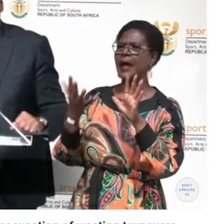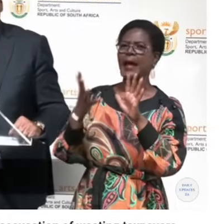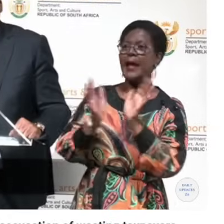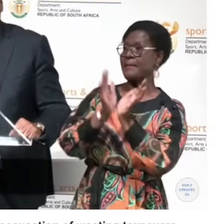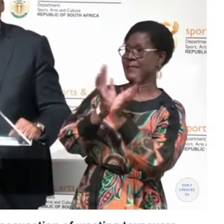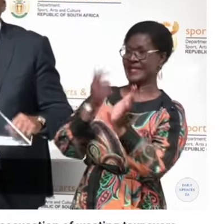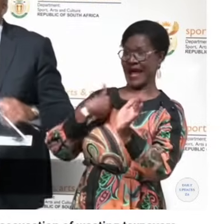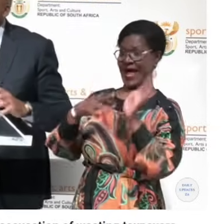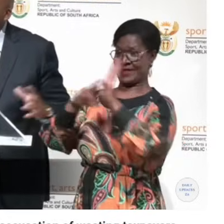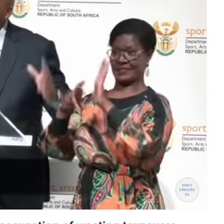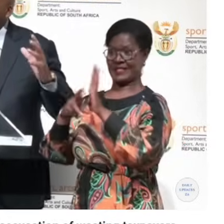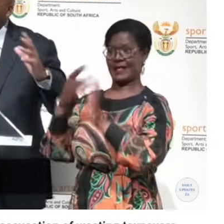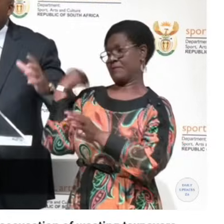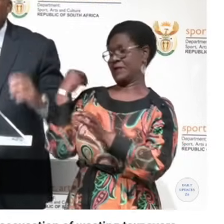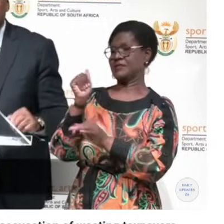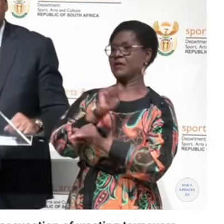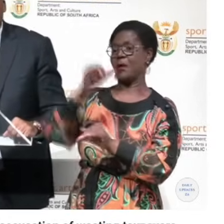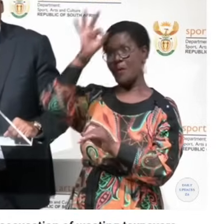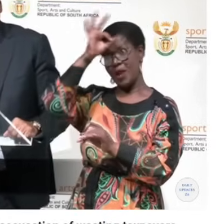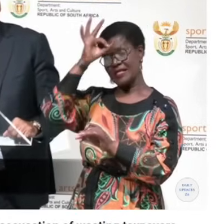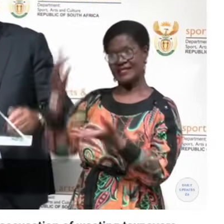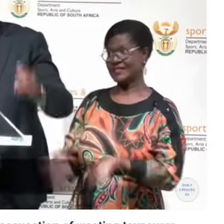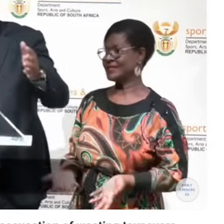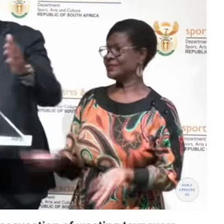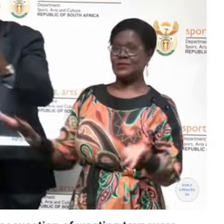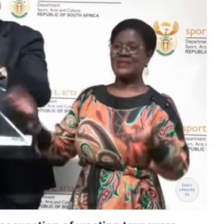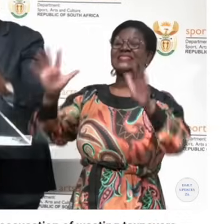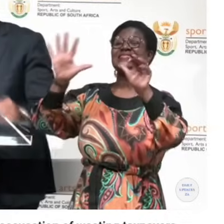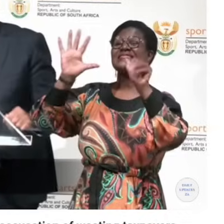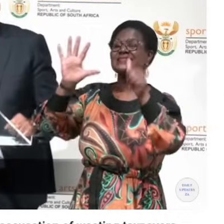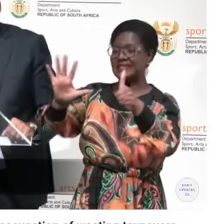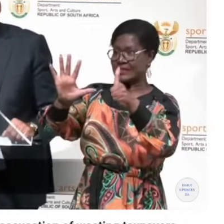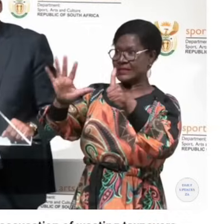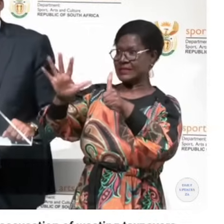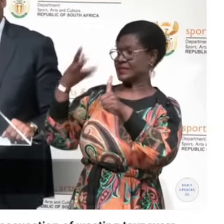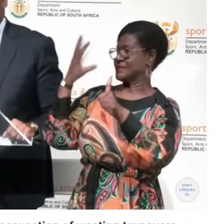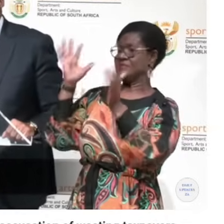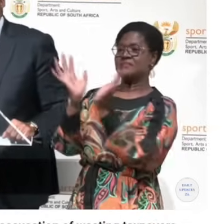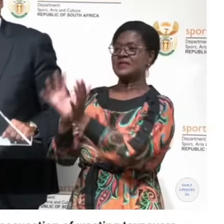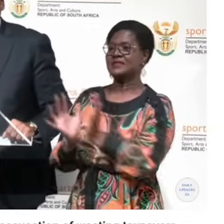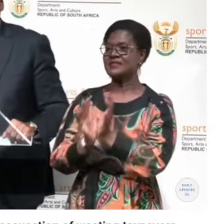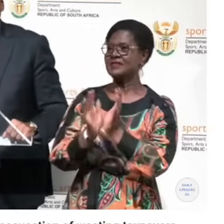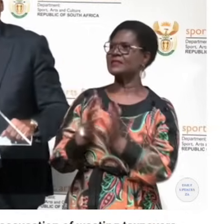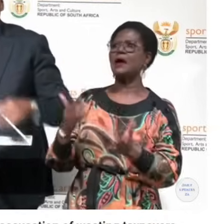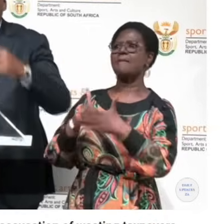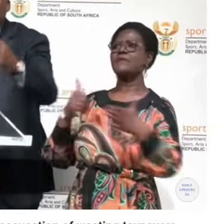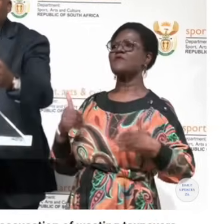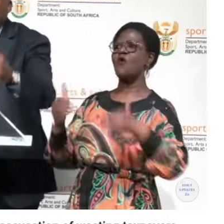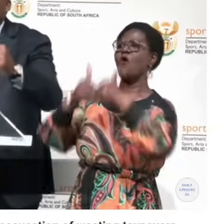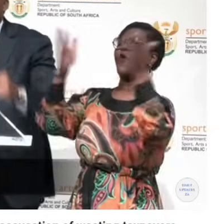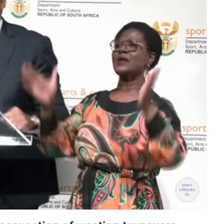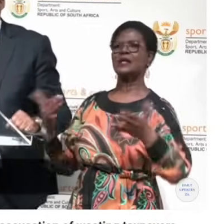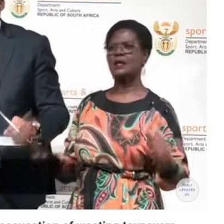for the Minister of Police, where they had all the police there. So I had 6 meetings I had to attend. Now, before the opening ceremony, the